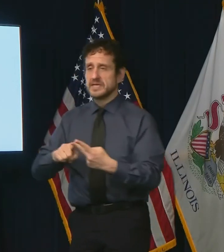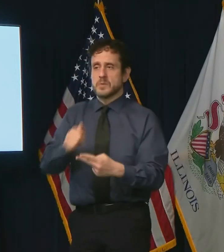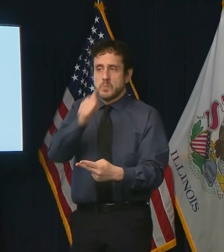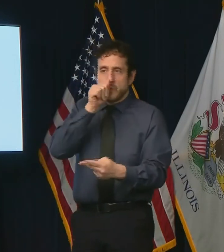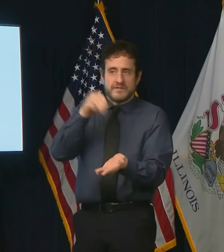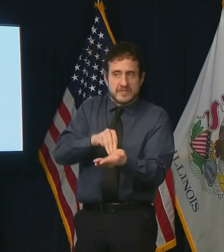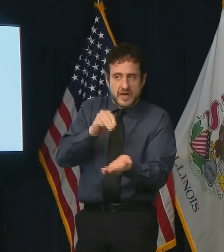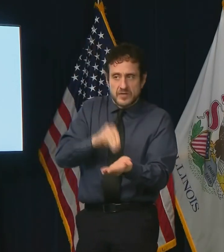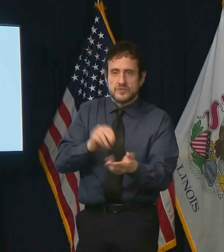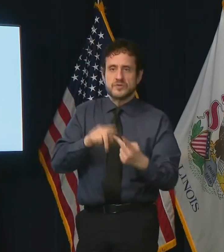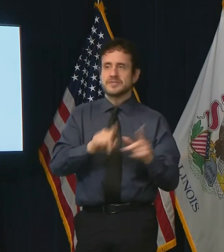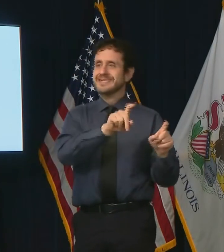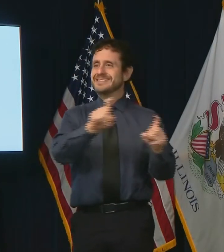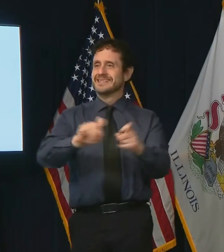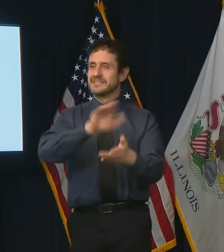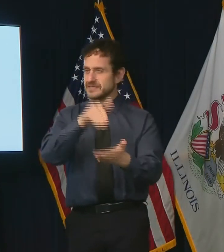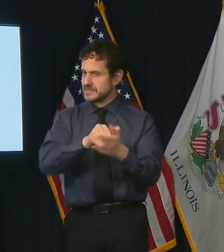test sites?